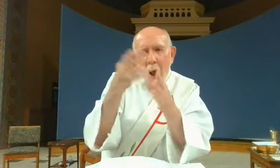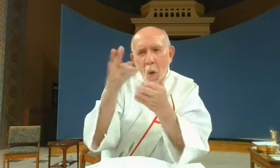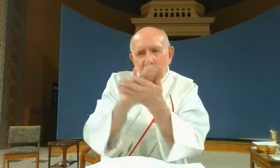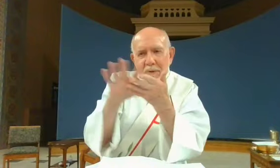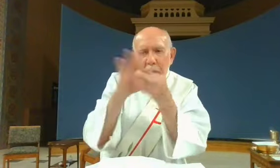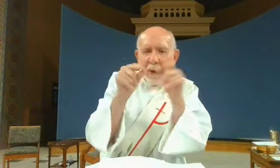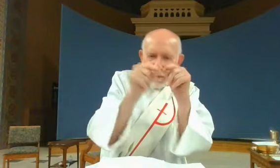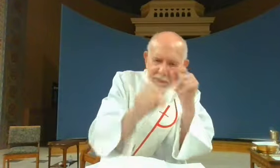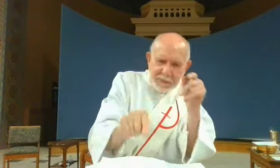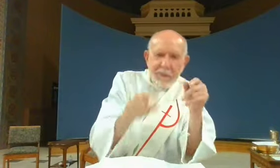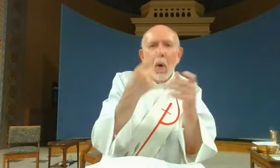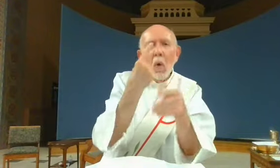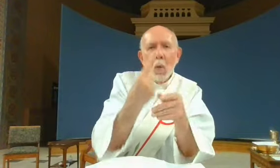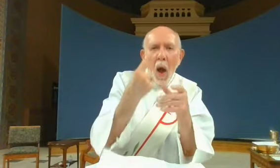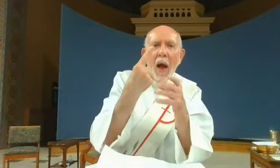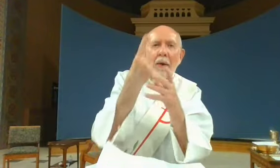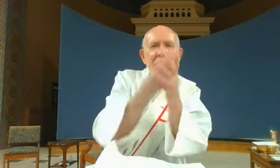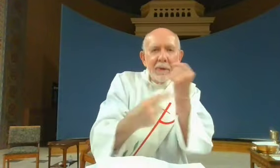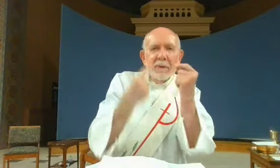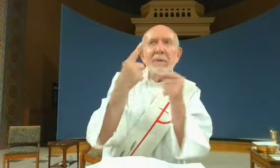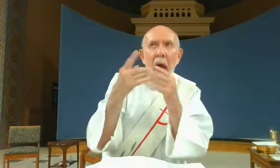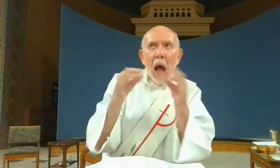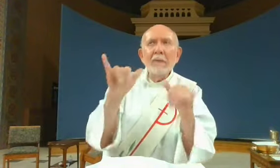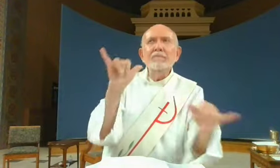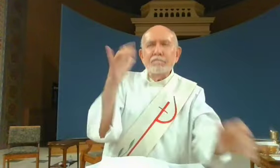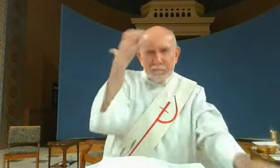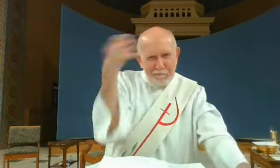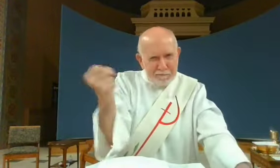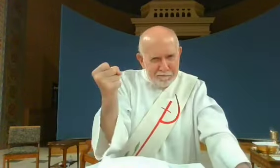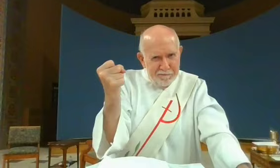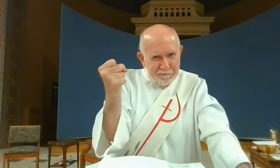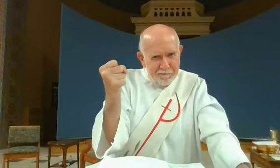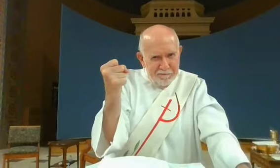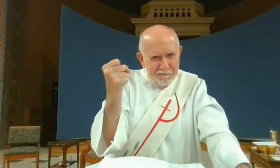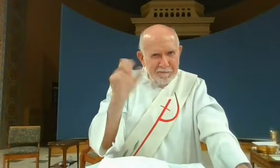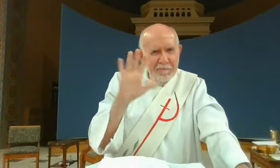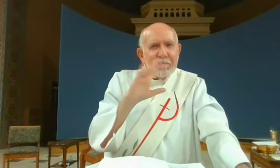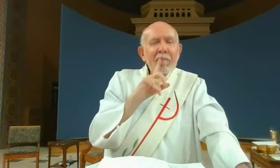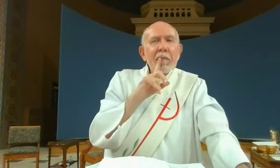there's the Father, the Son, and the Holy Spirit, and the three make up the one. Oh, I got it.